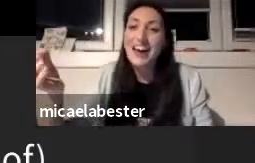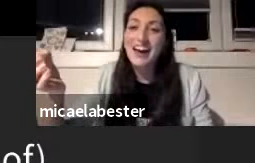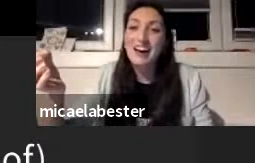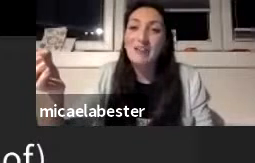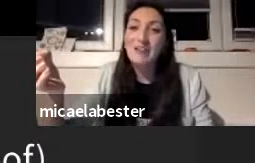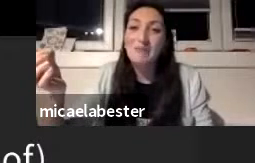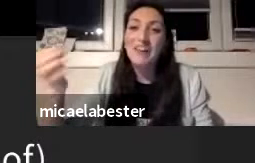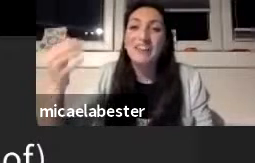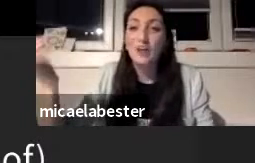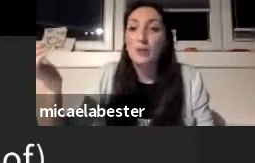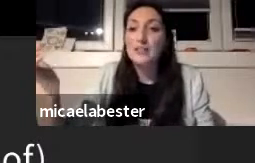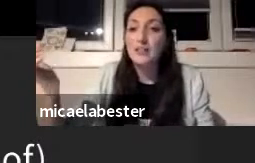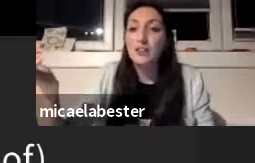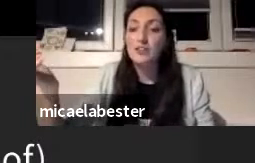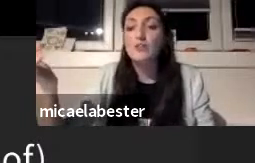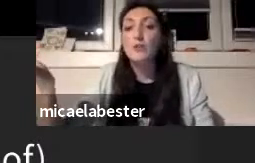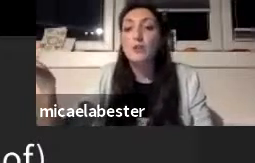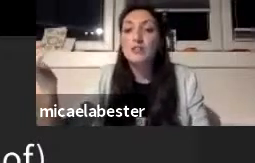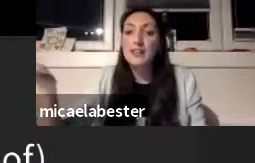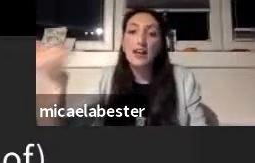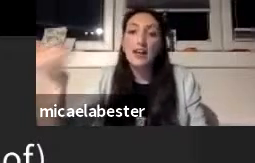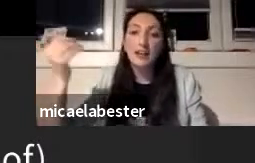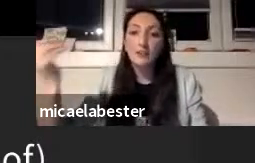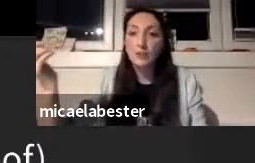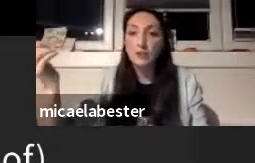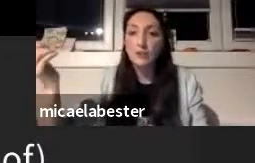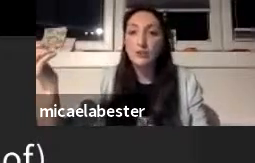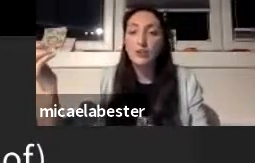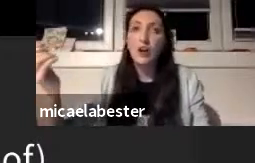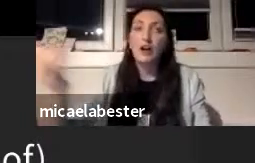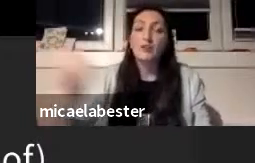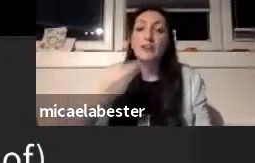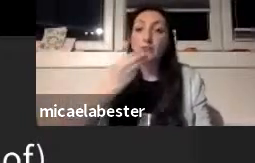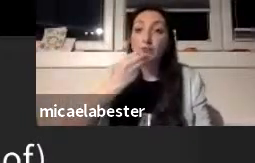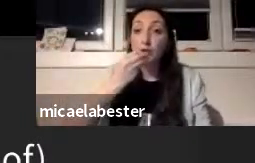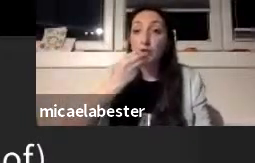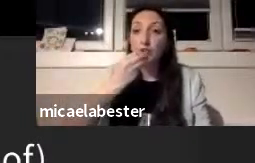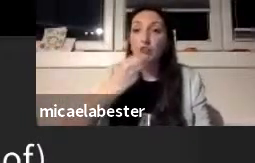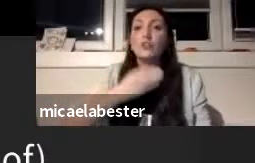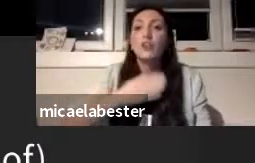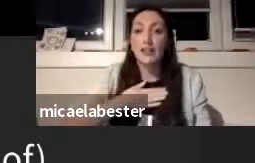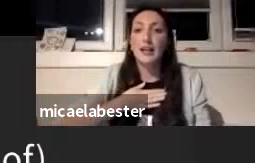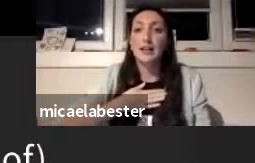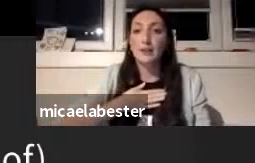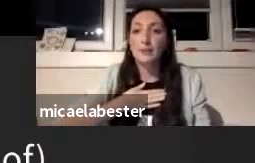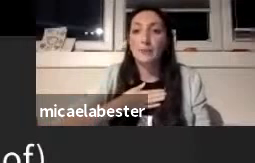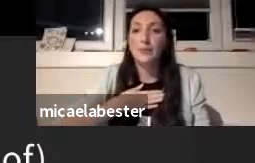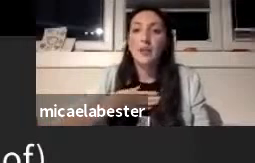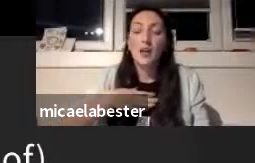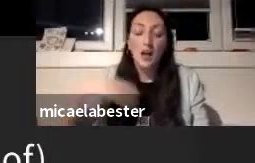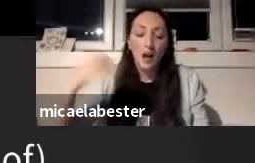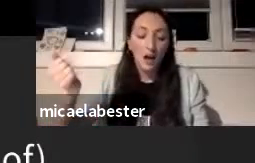shopping, and then commenting on it. So if I wanted to say I like food, I would say food I like.